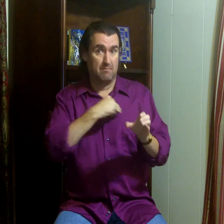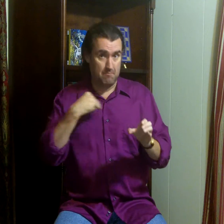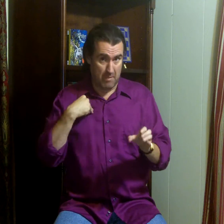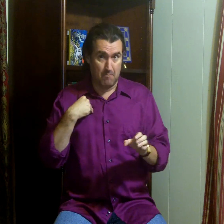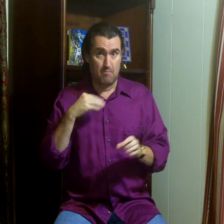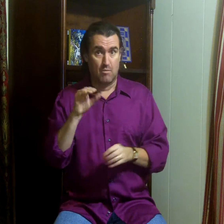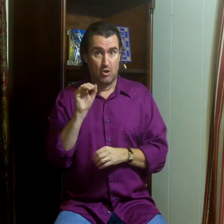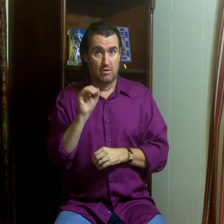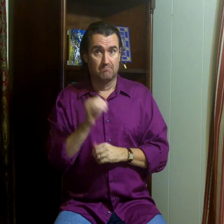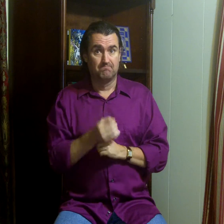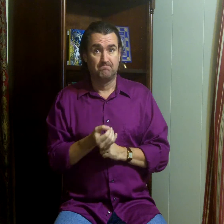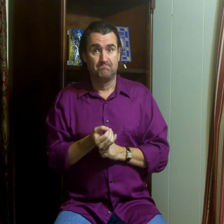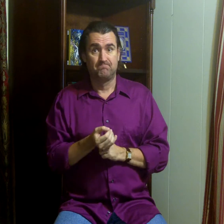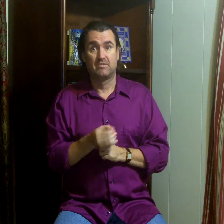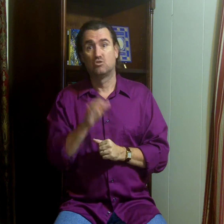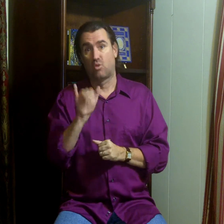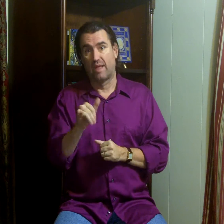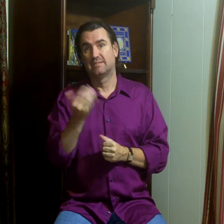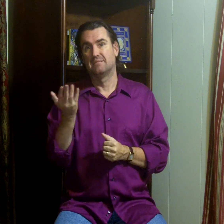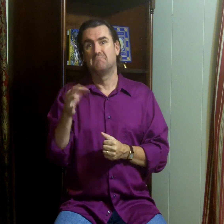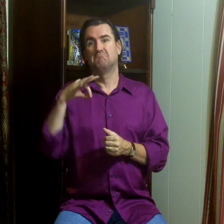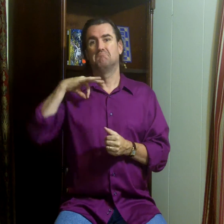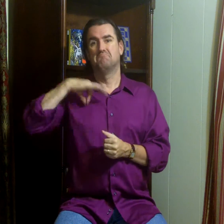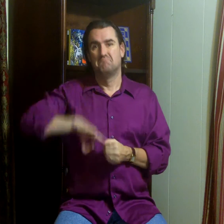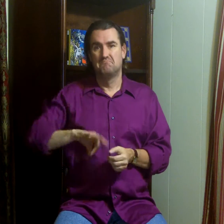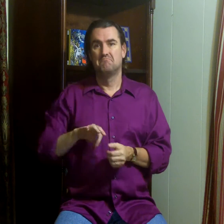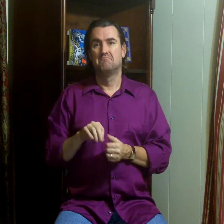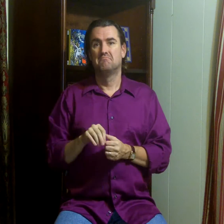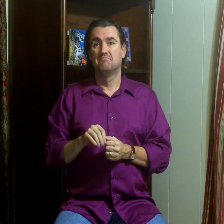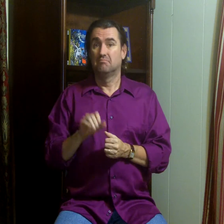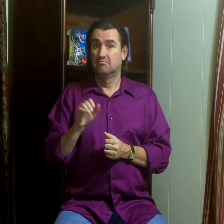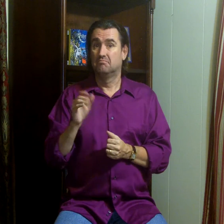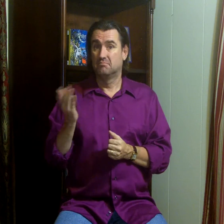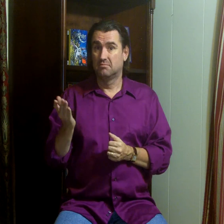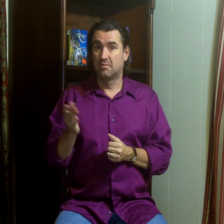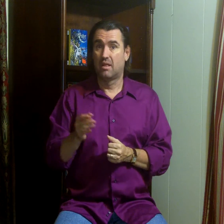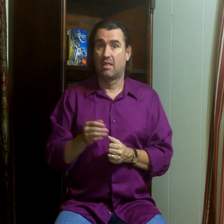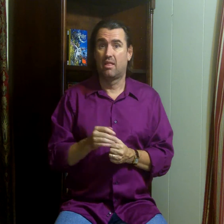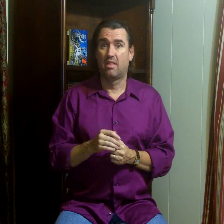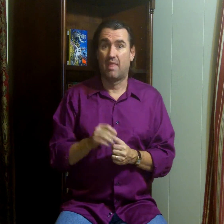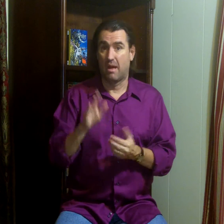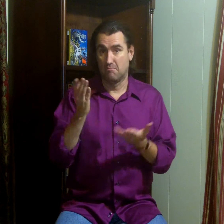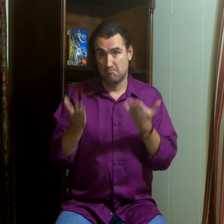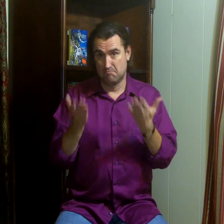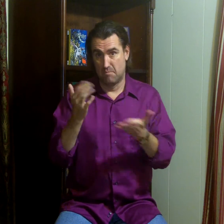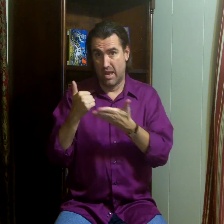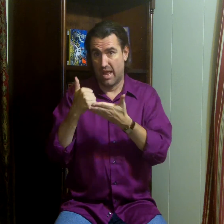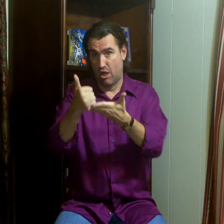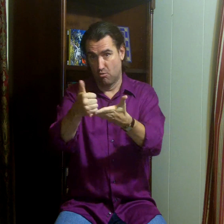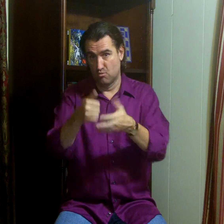So that's a bonus at the moment that is useful to many of you if that's the route that you want to